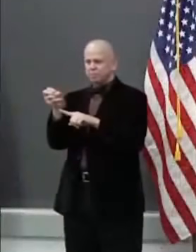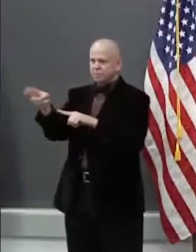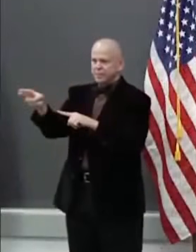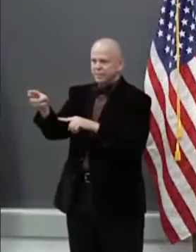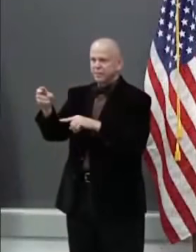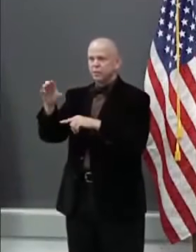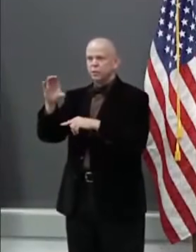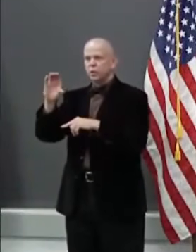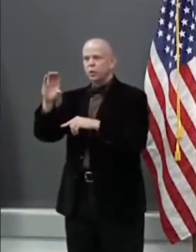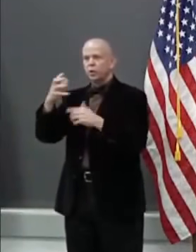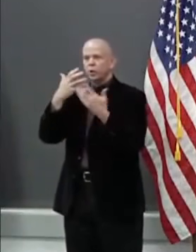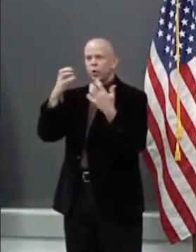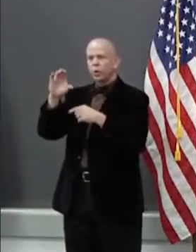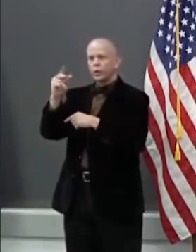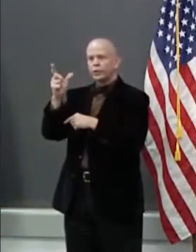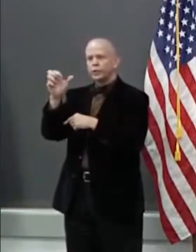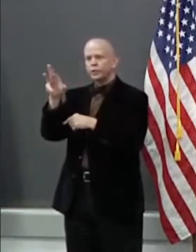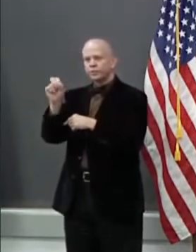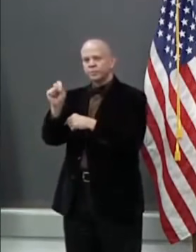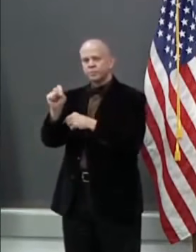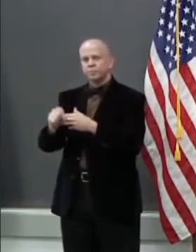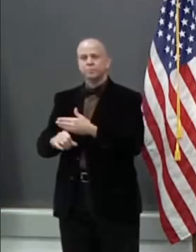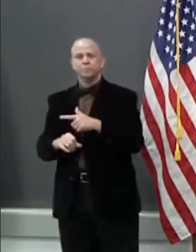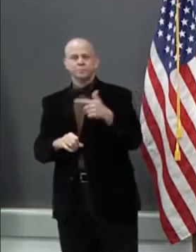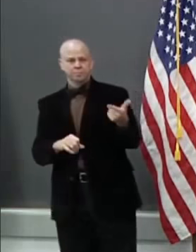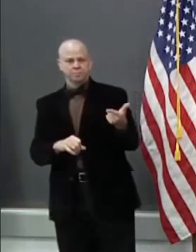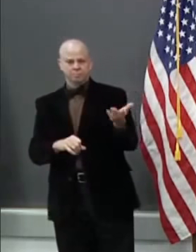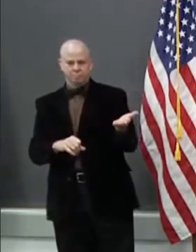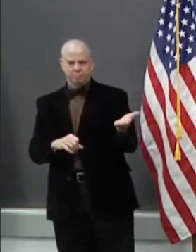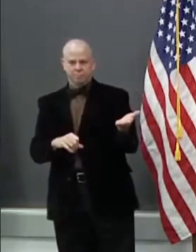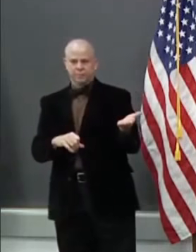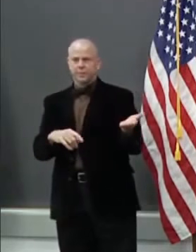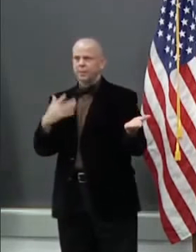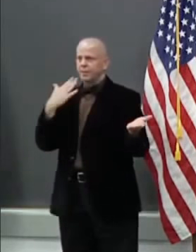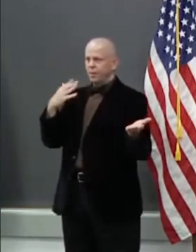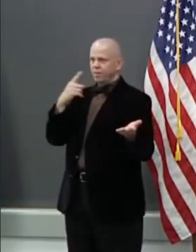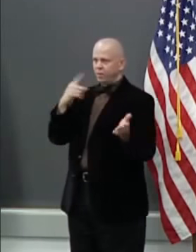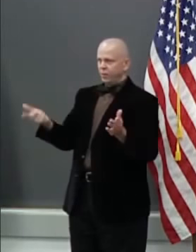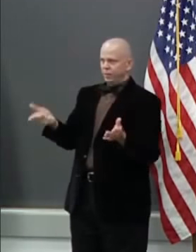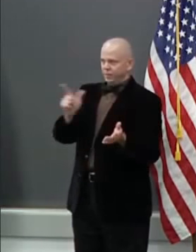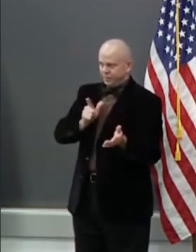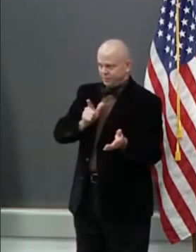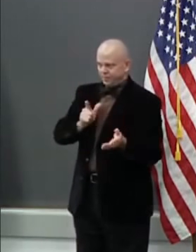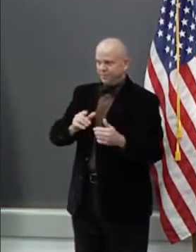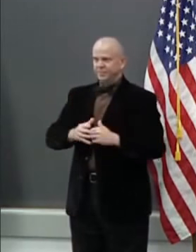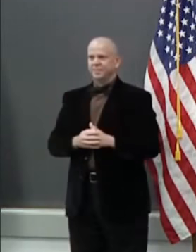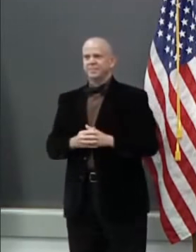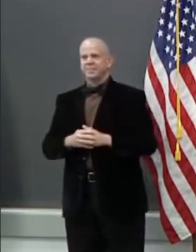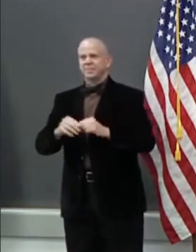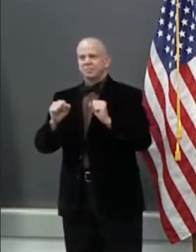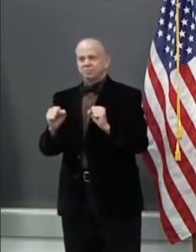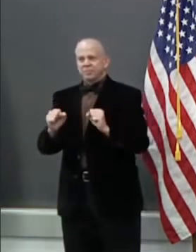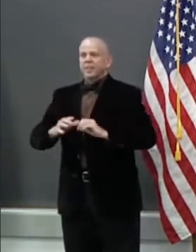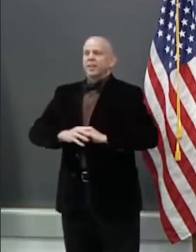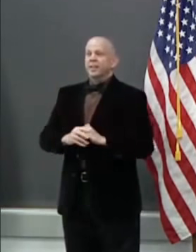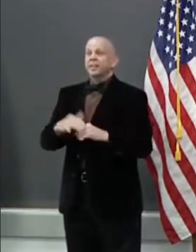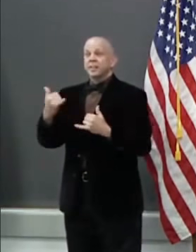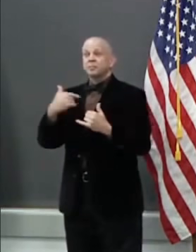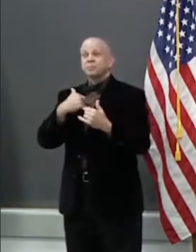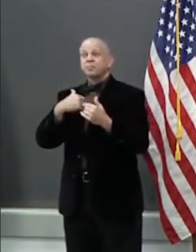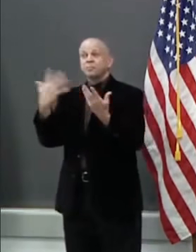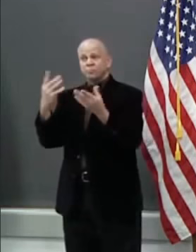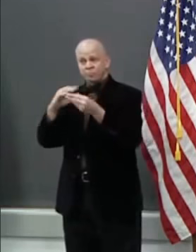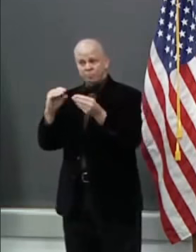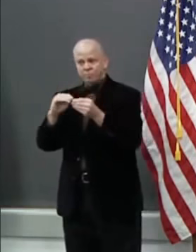that question, and thank you, Governor, for allowing me to take this one. I think, I am still concerned about gatherings around the